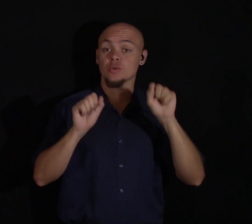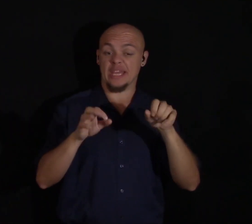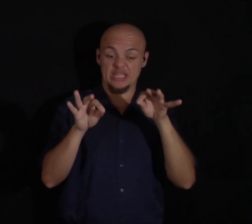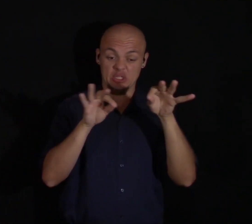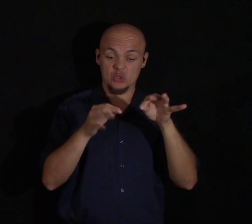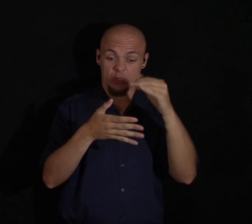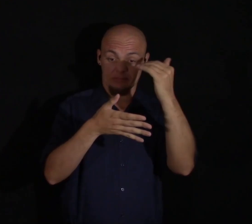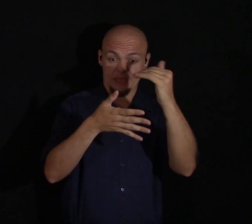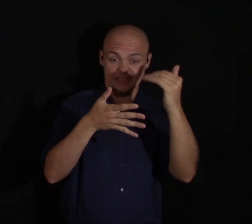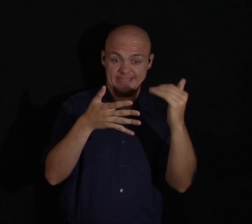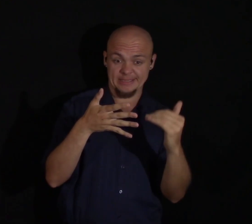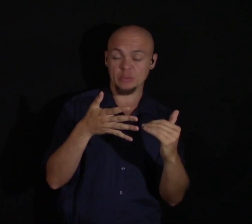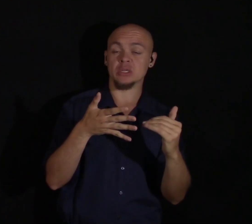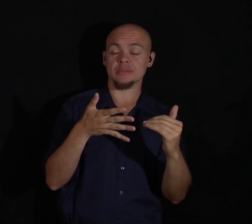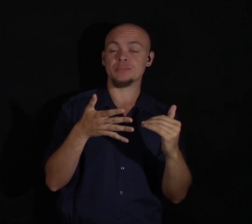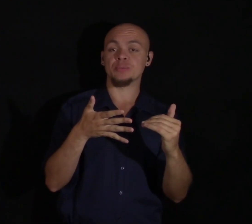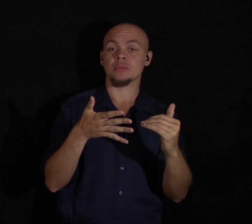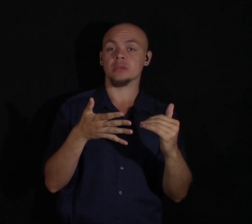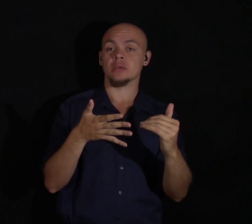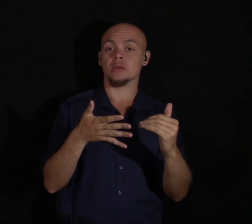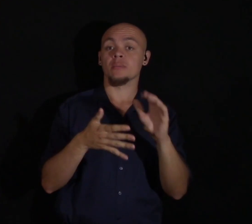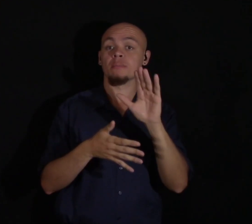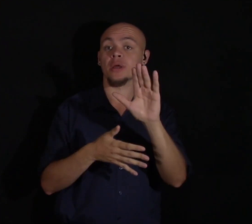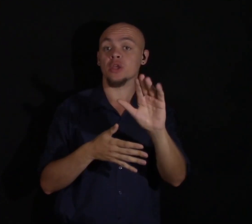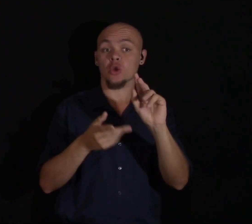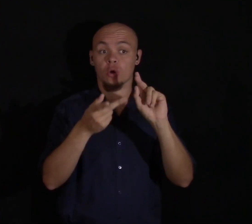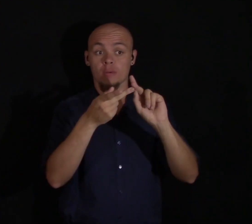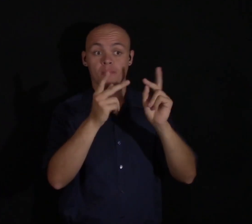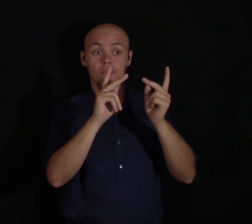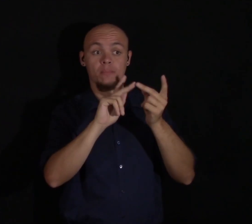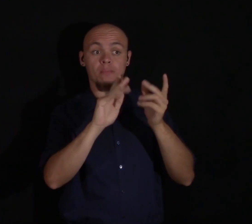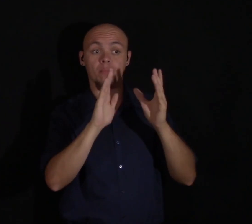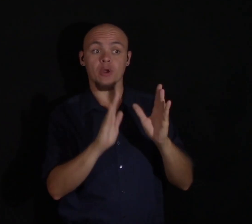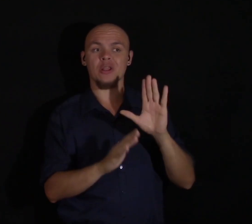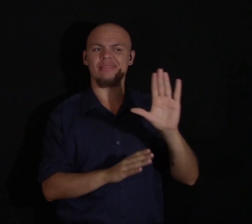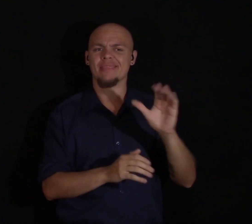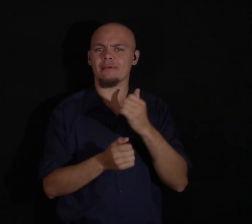how many of you know what your partner's love language is?